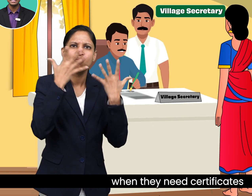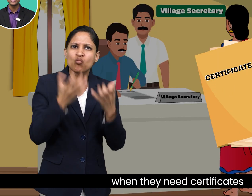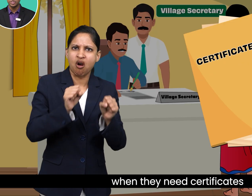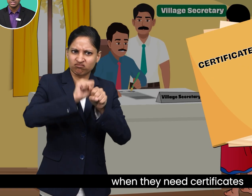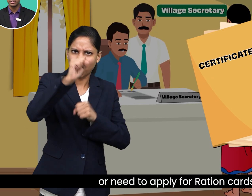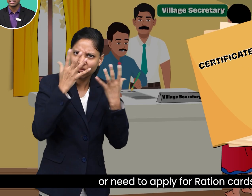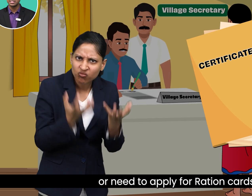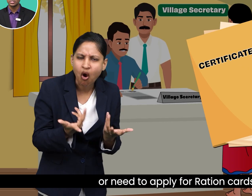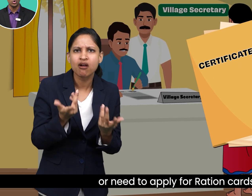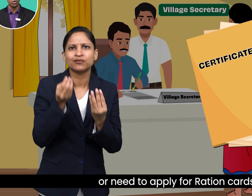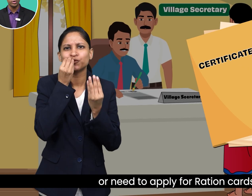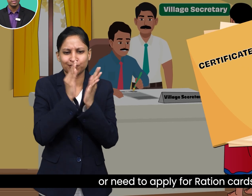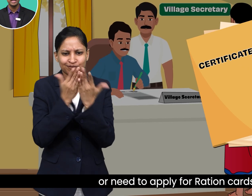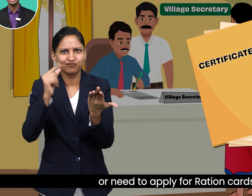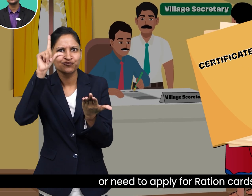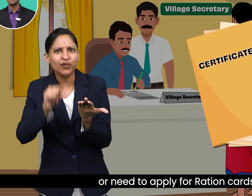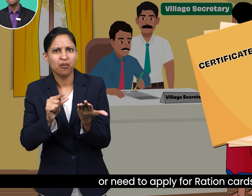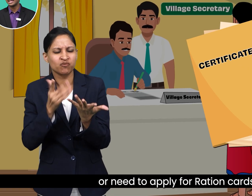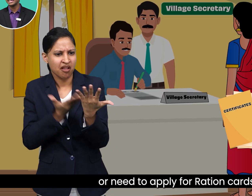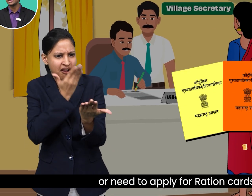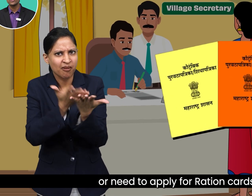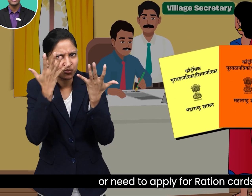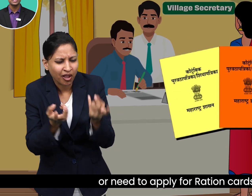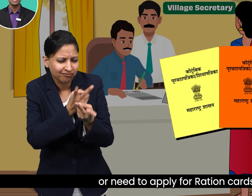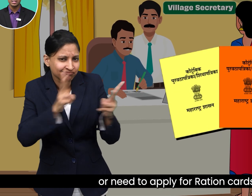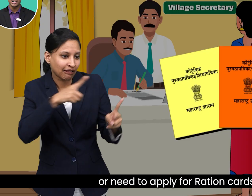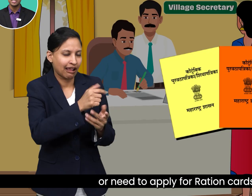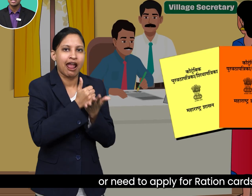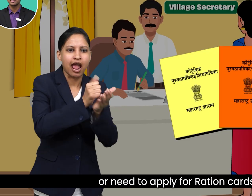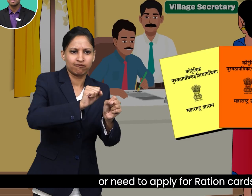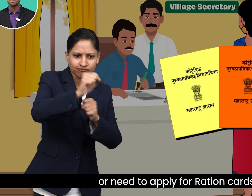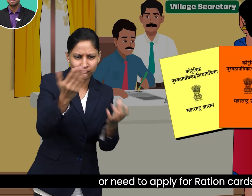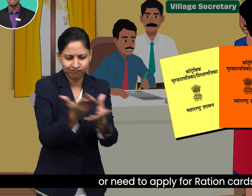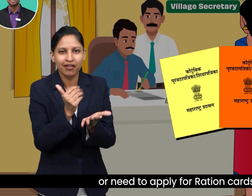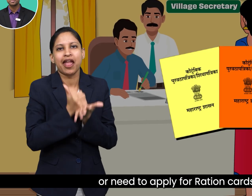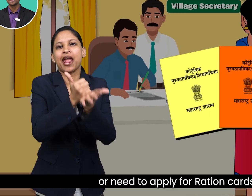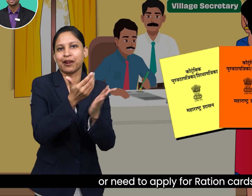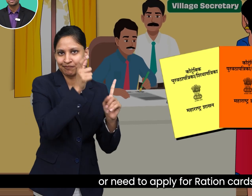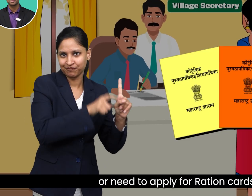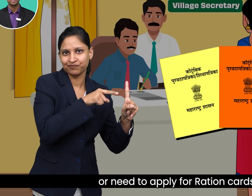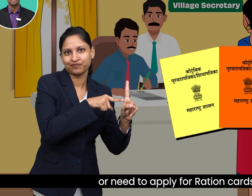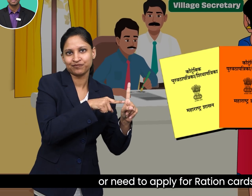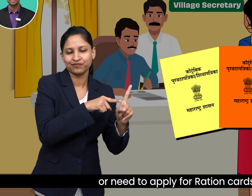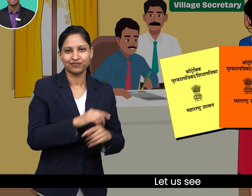when they need certificates or need to apply for ration cards.